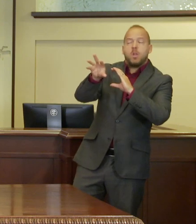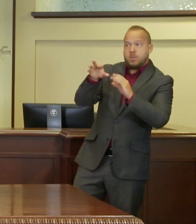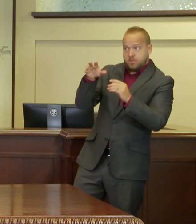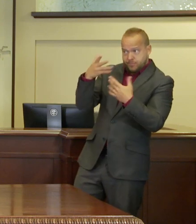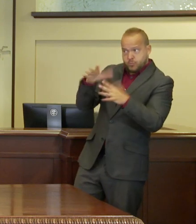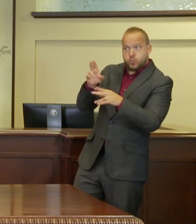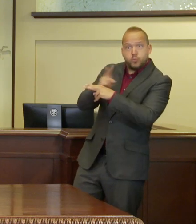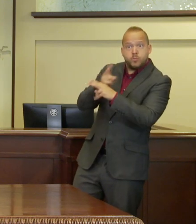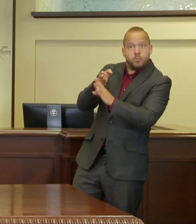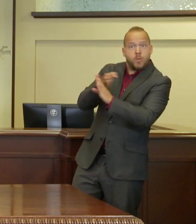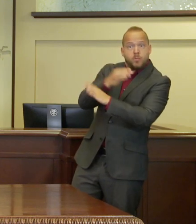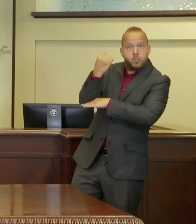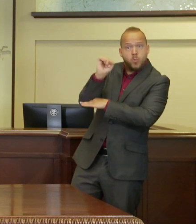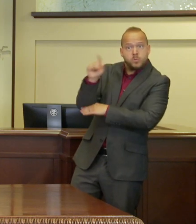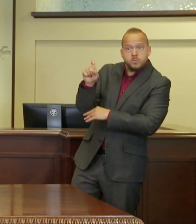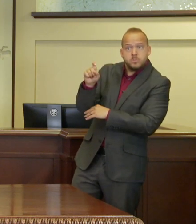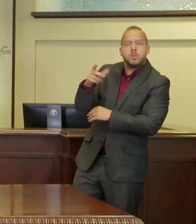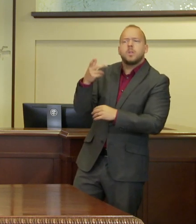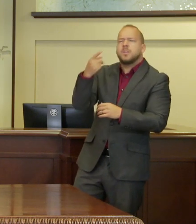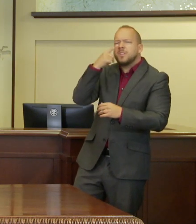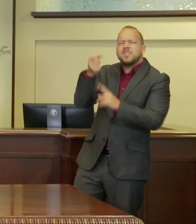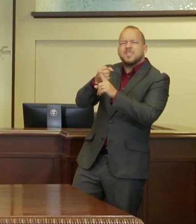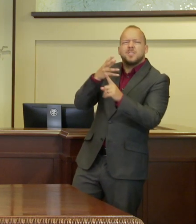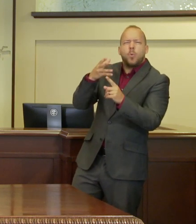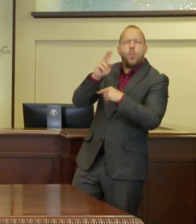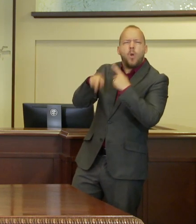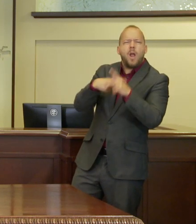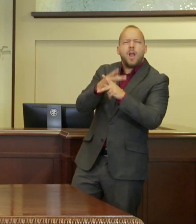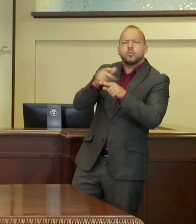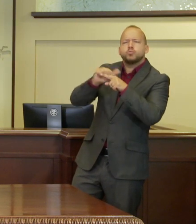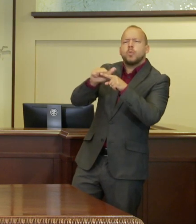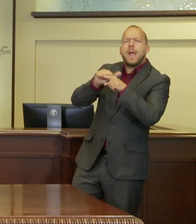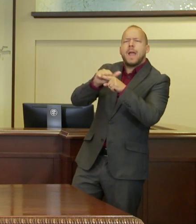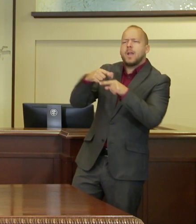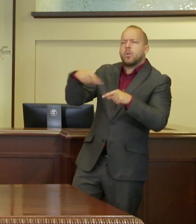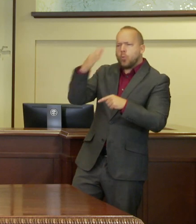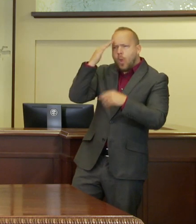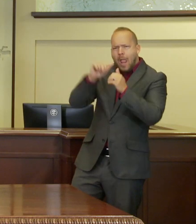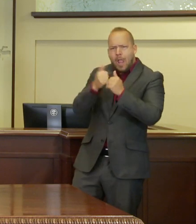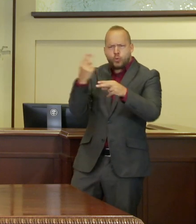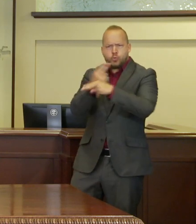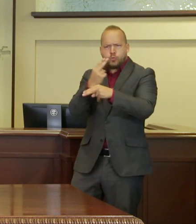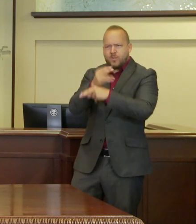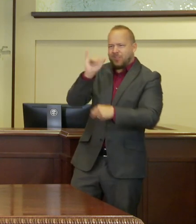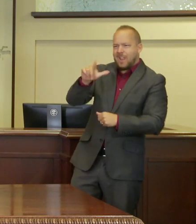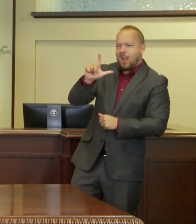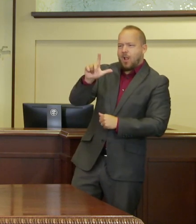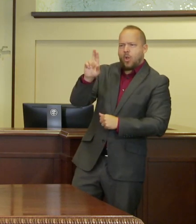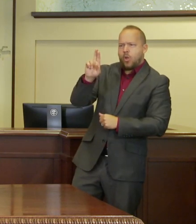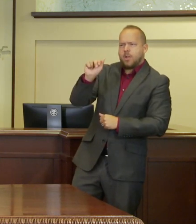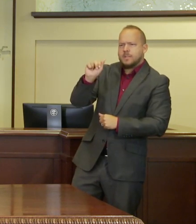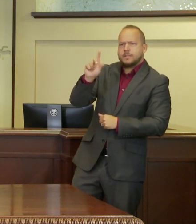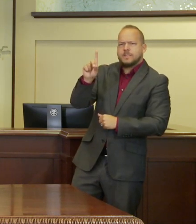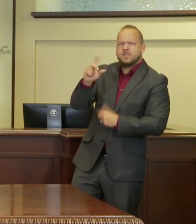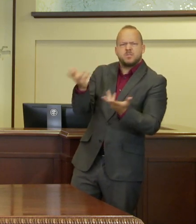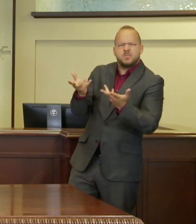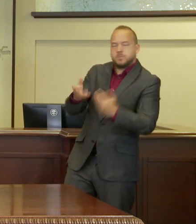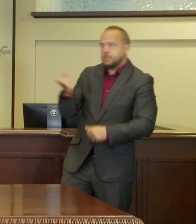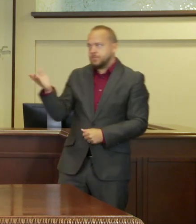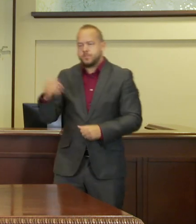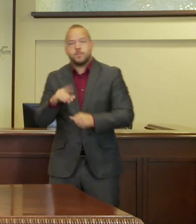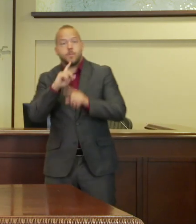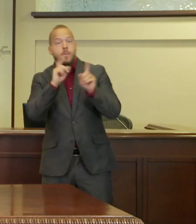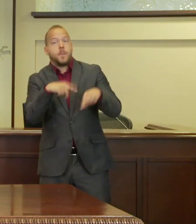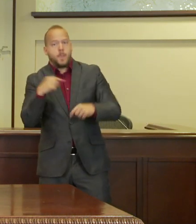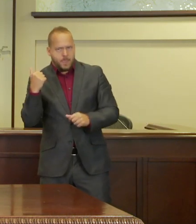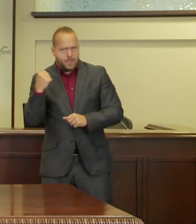you explain a little more about what it is and what kind of training police received to use it? We have used it before. I have some notes here about this